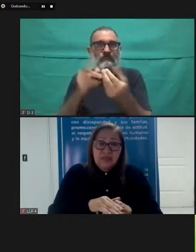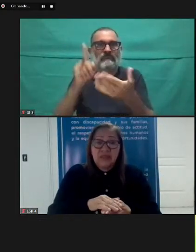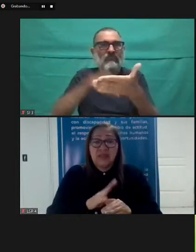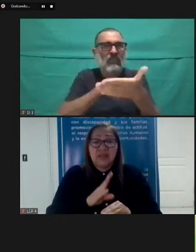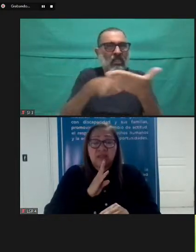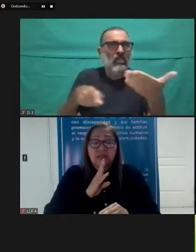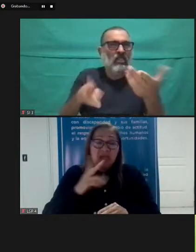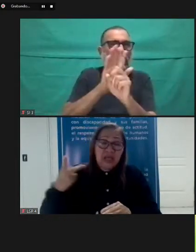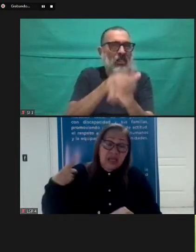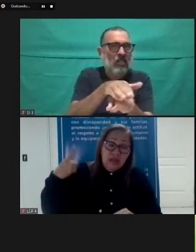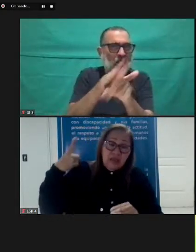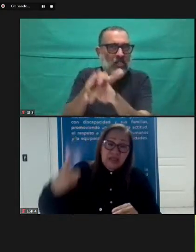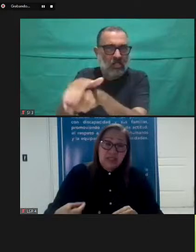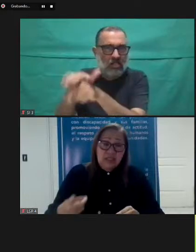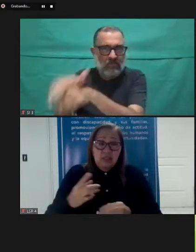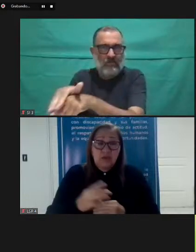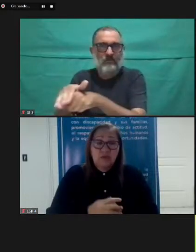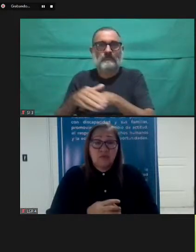sorry